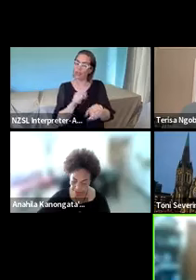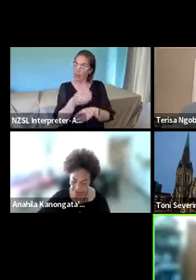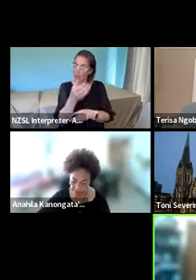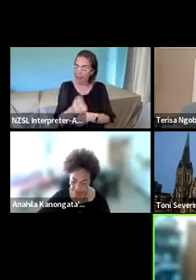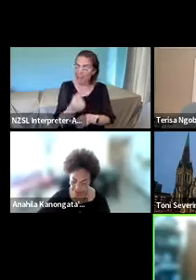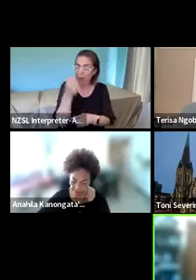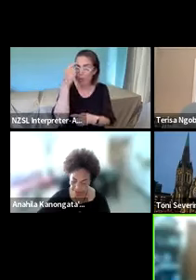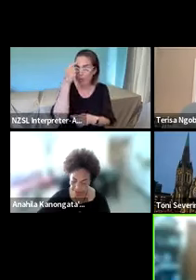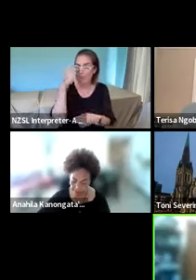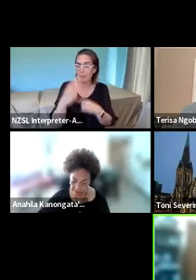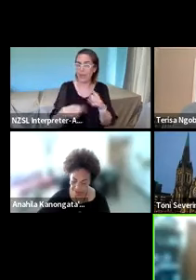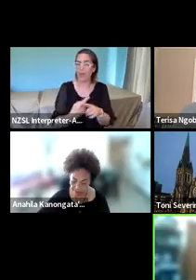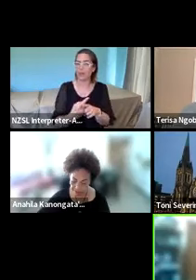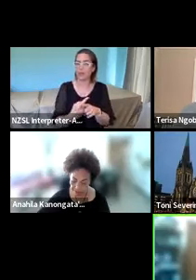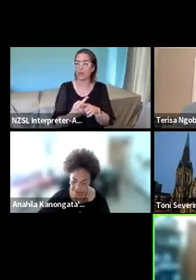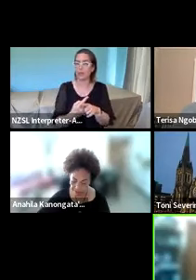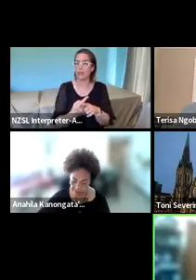the